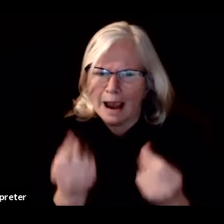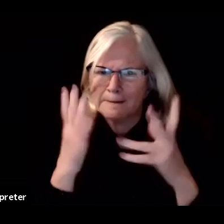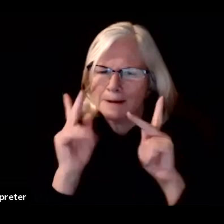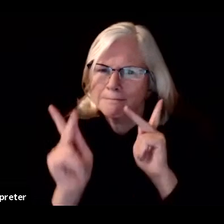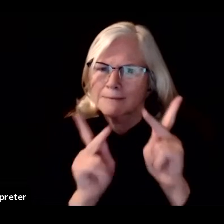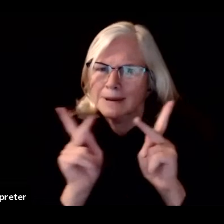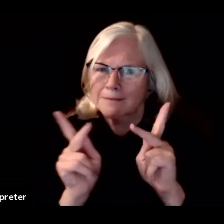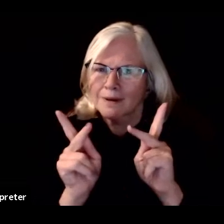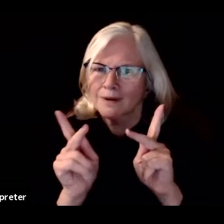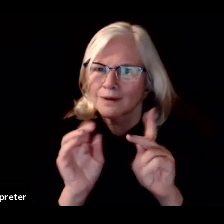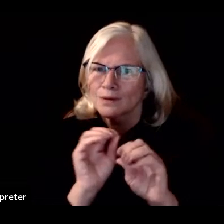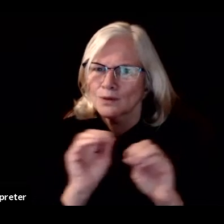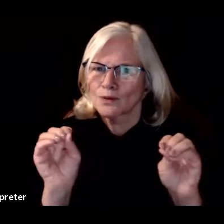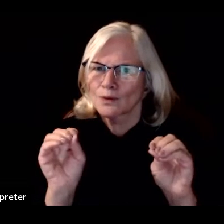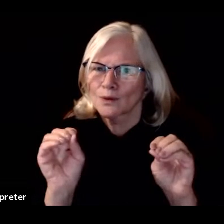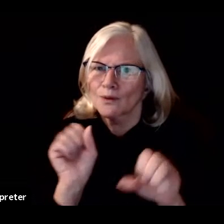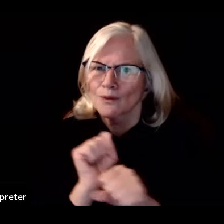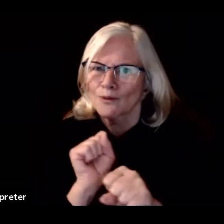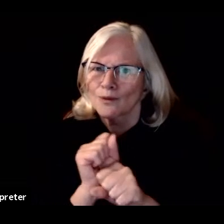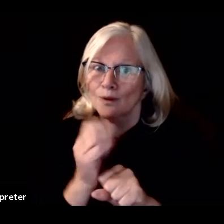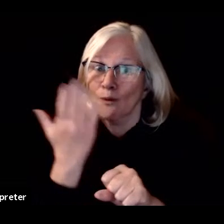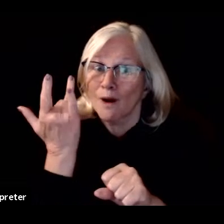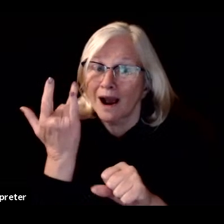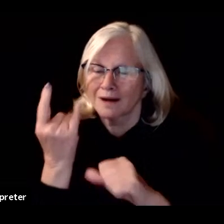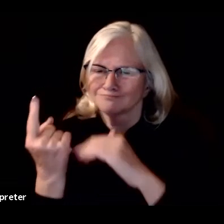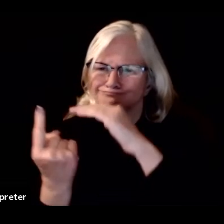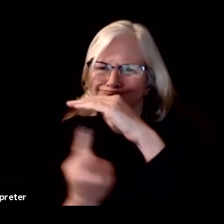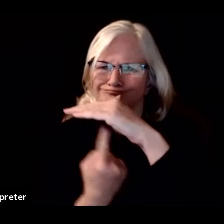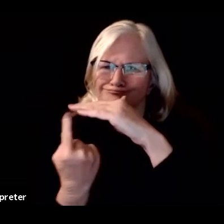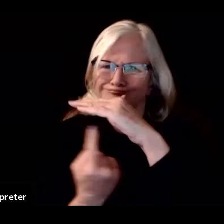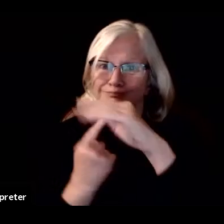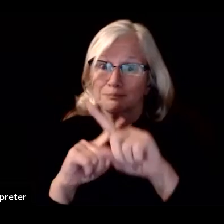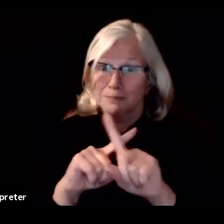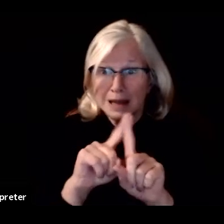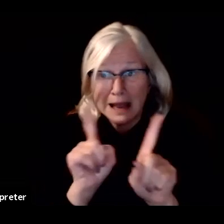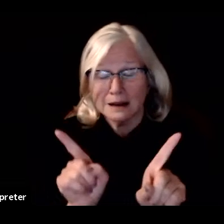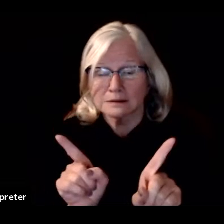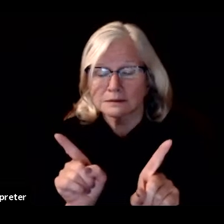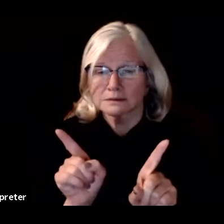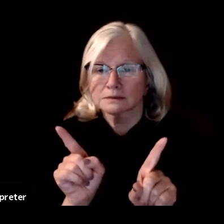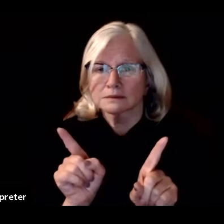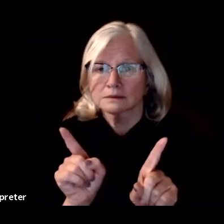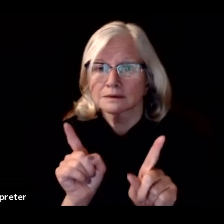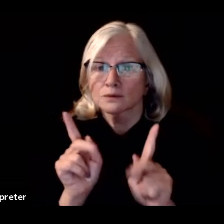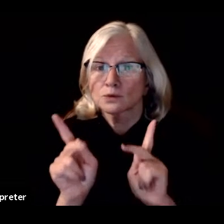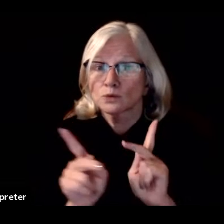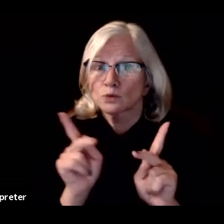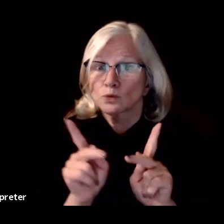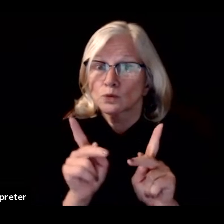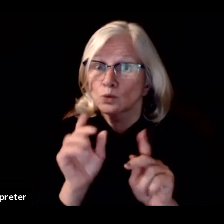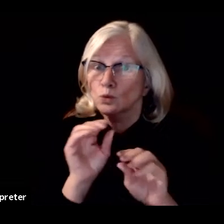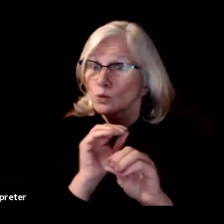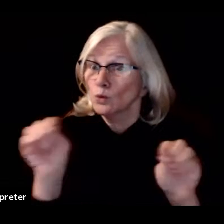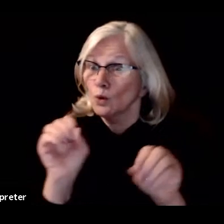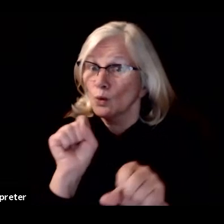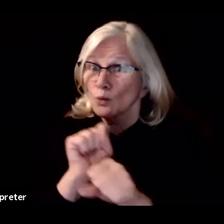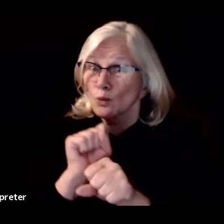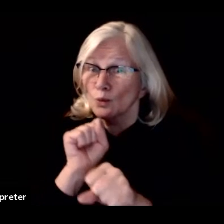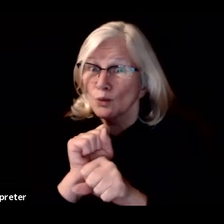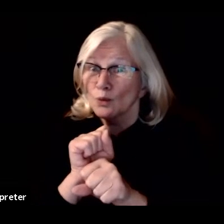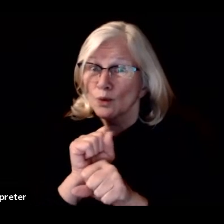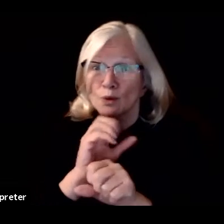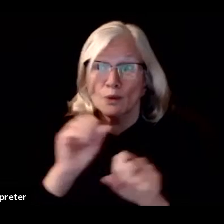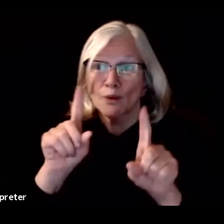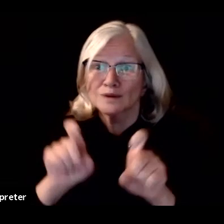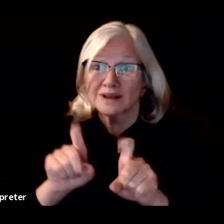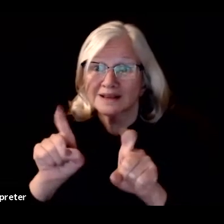been tested, that we don't know. But we're actually talking with the health systems about